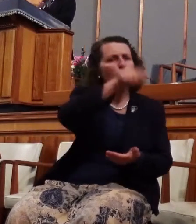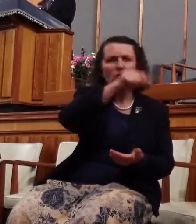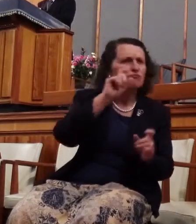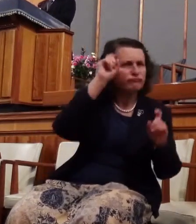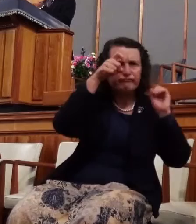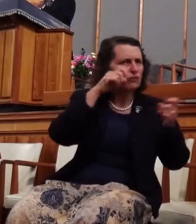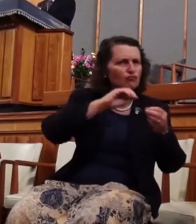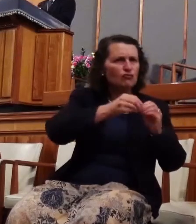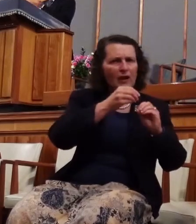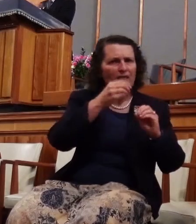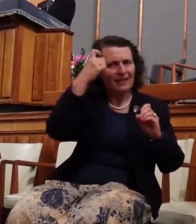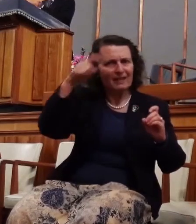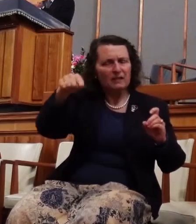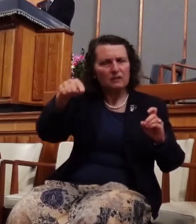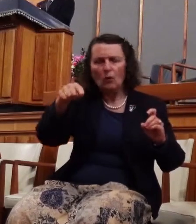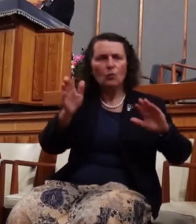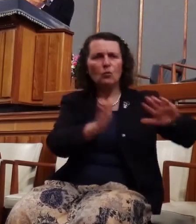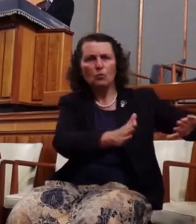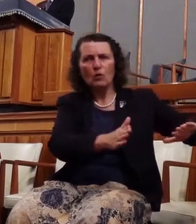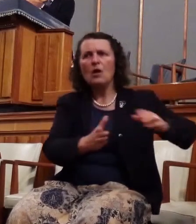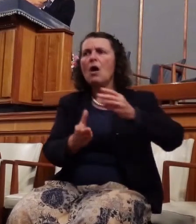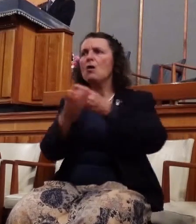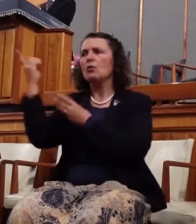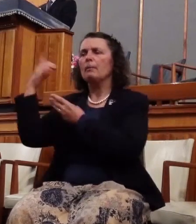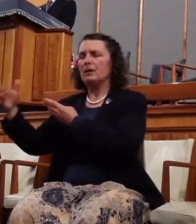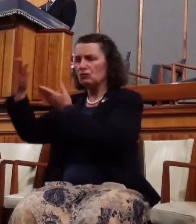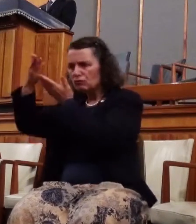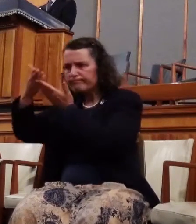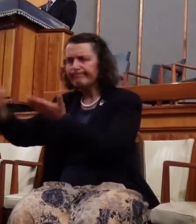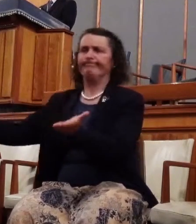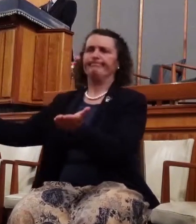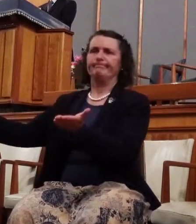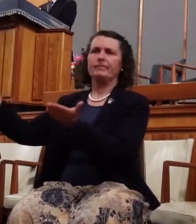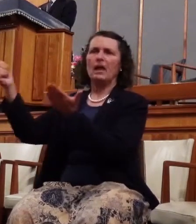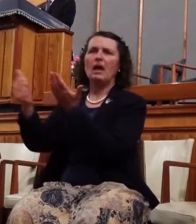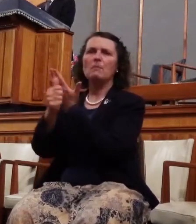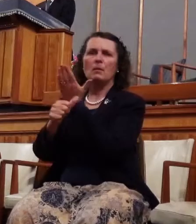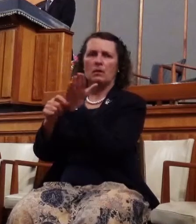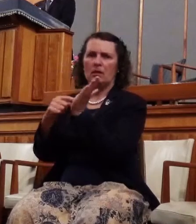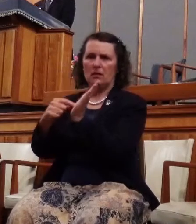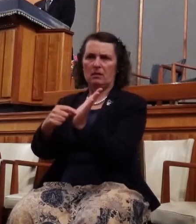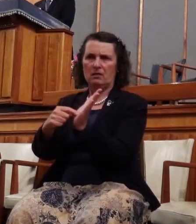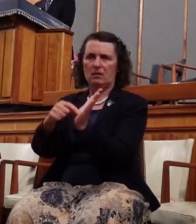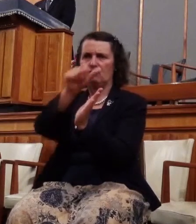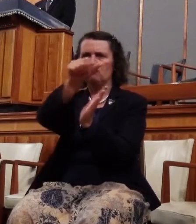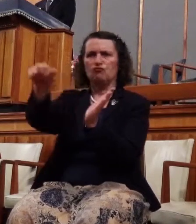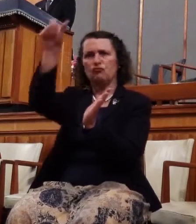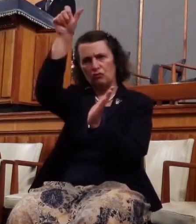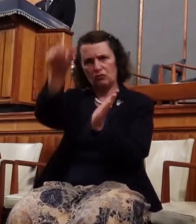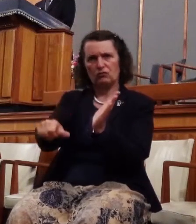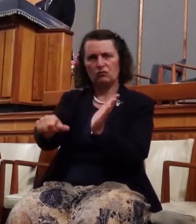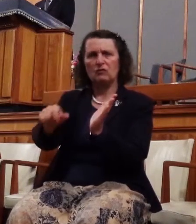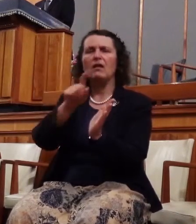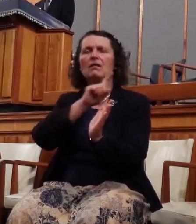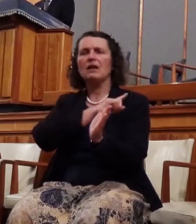has revealed it for us in his inspired word, the Bible. That's why we preach the gospel. That's